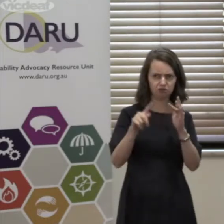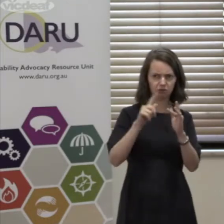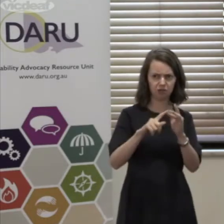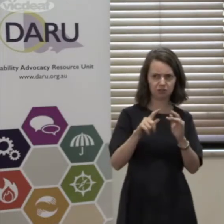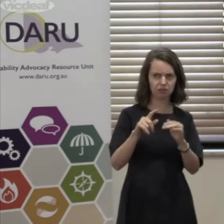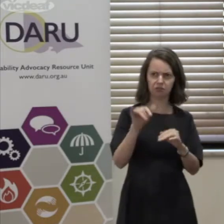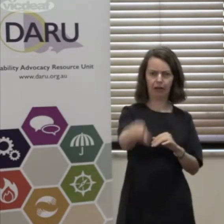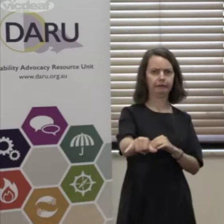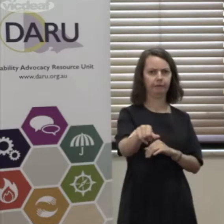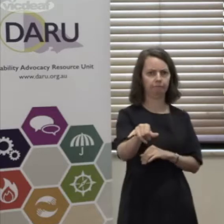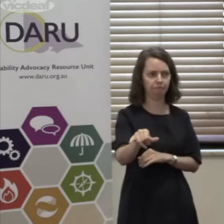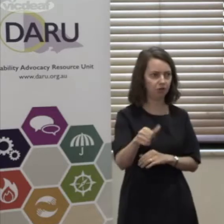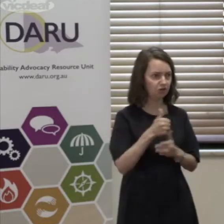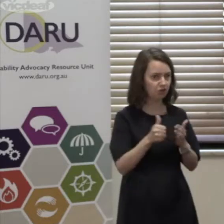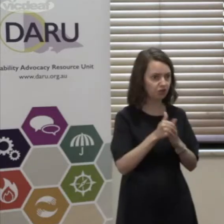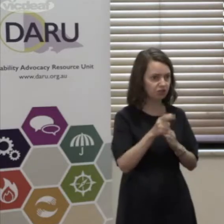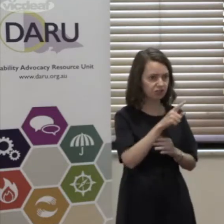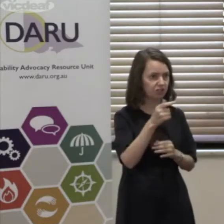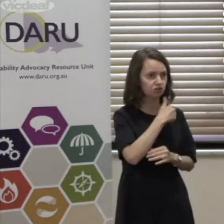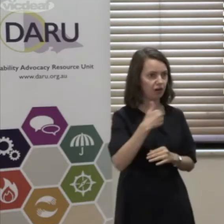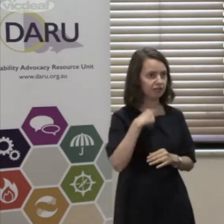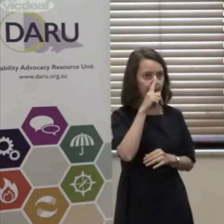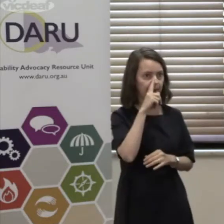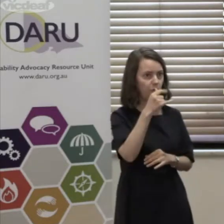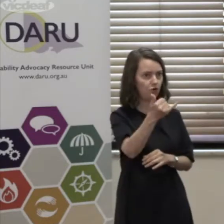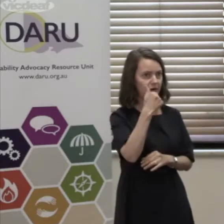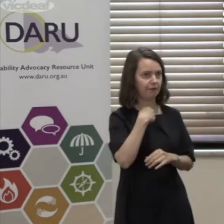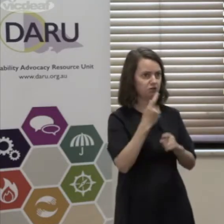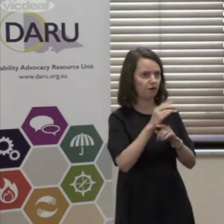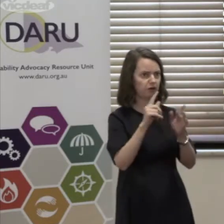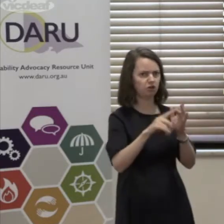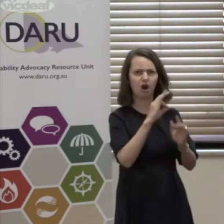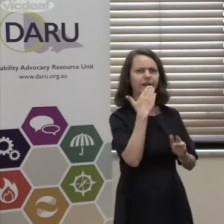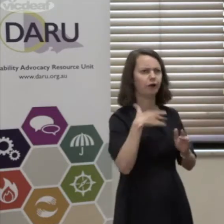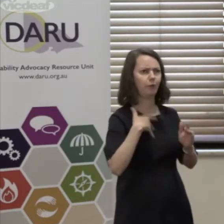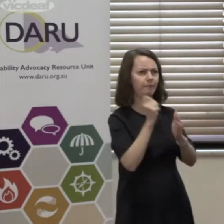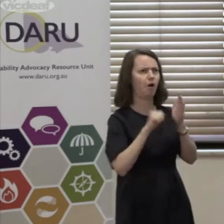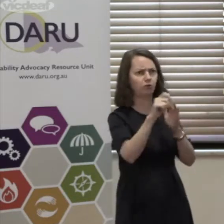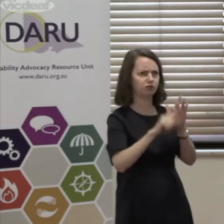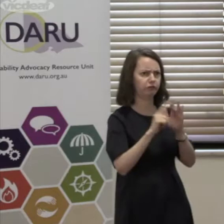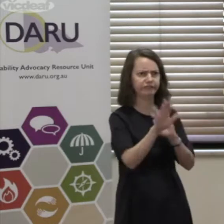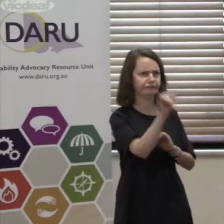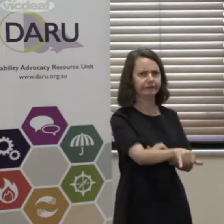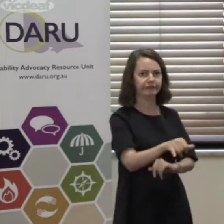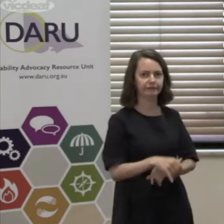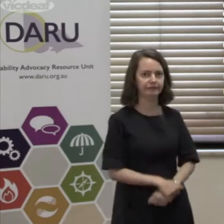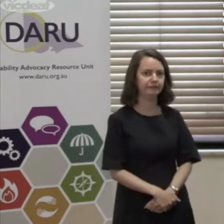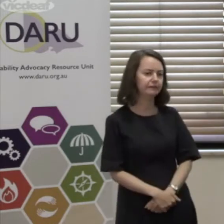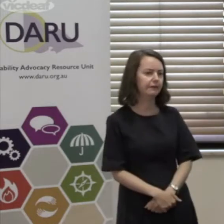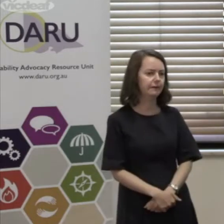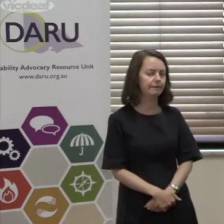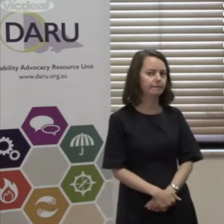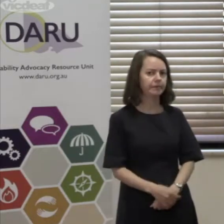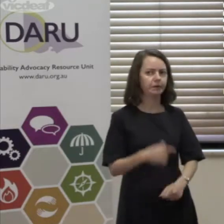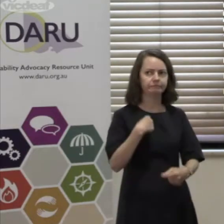hang up on them, because that's what we usually do when strangers ring us to talk about insurance. So one of the things that was identified is that we need